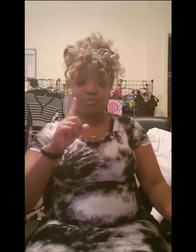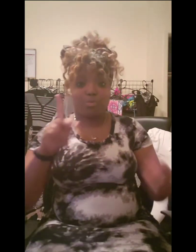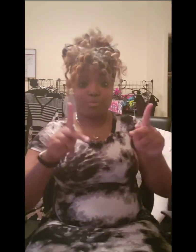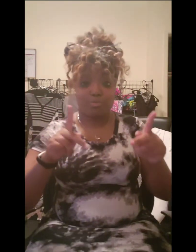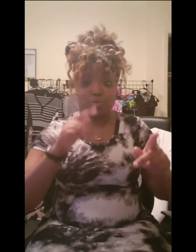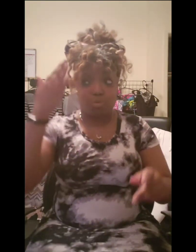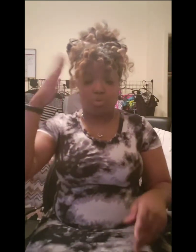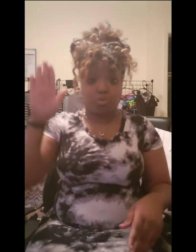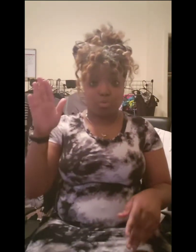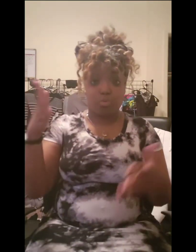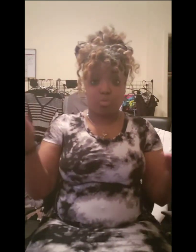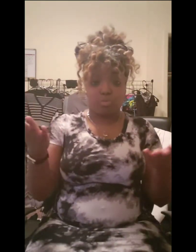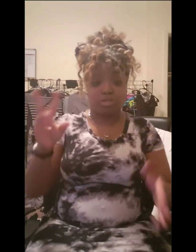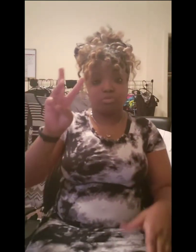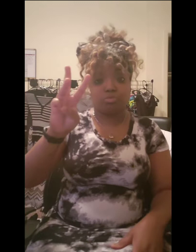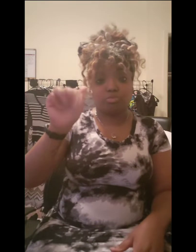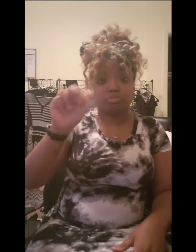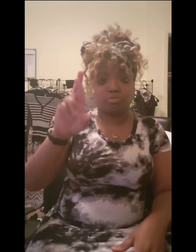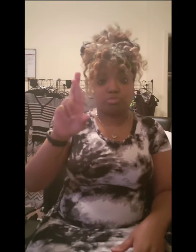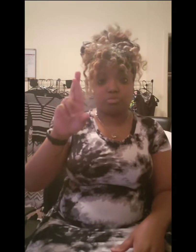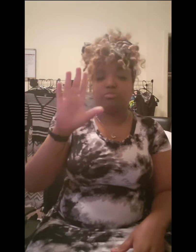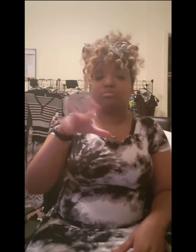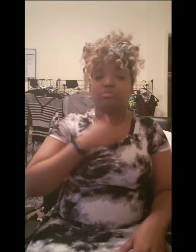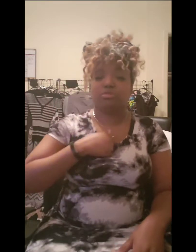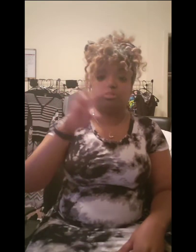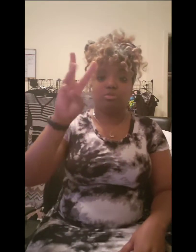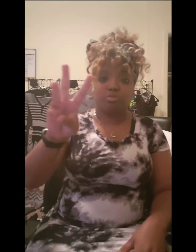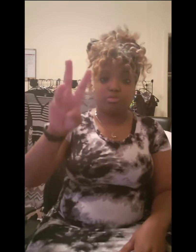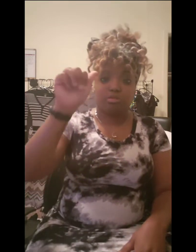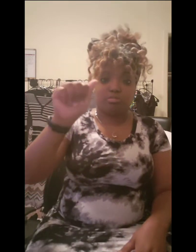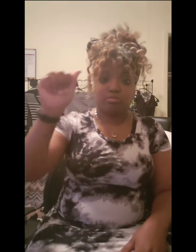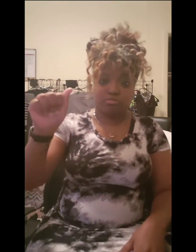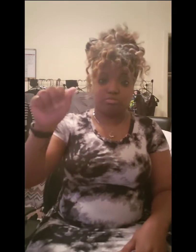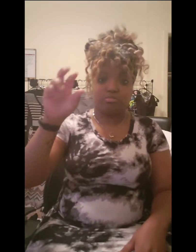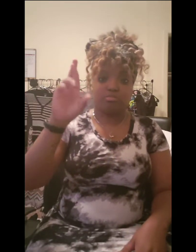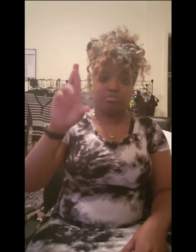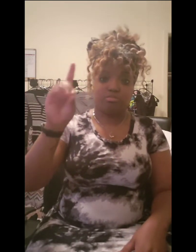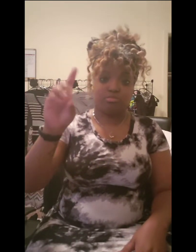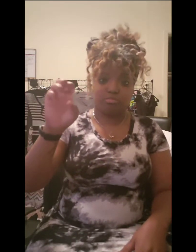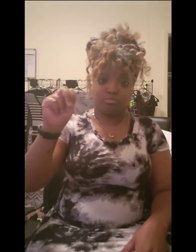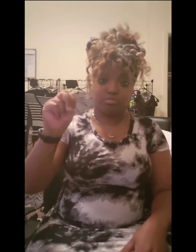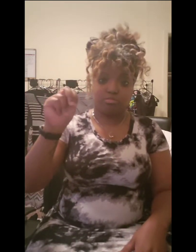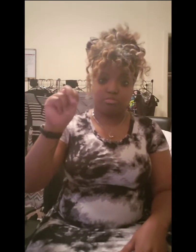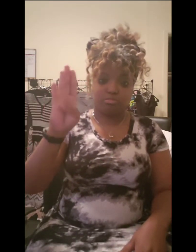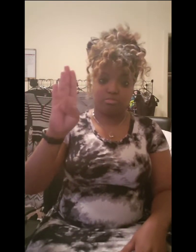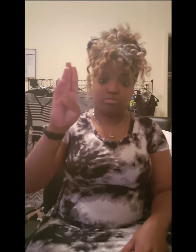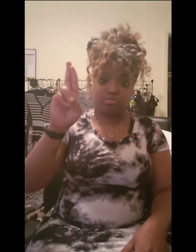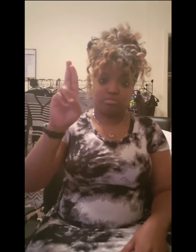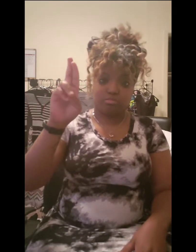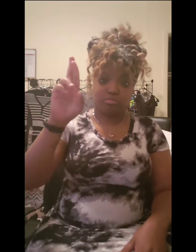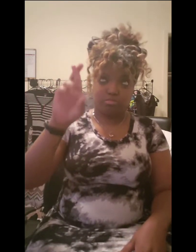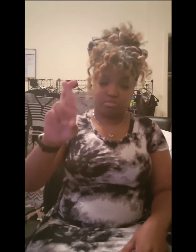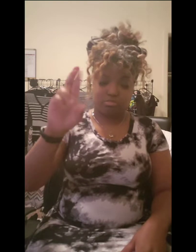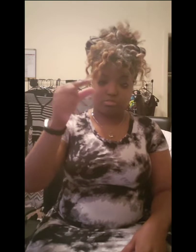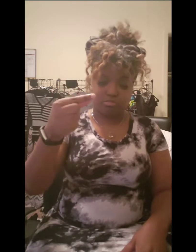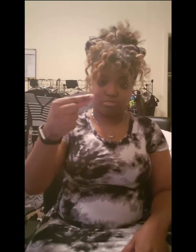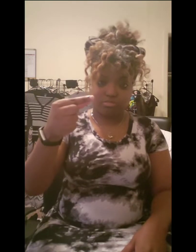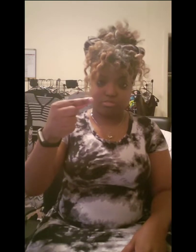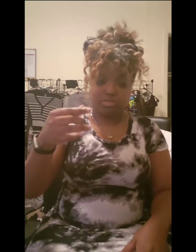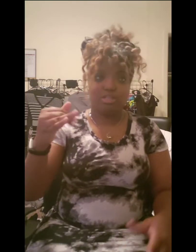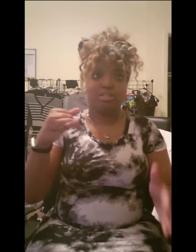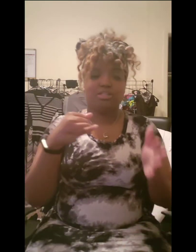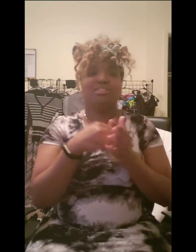So, for people who do not know what it is a genetic disorder. It's not a disease, not something that